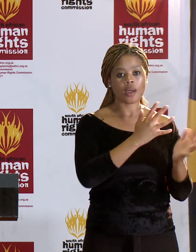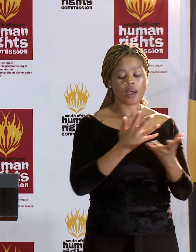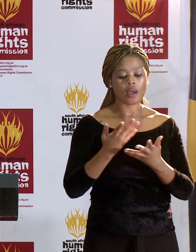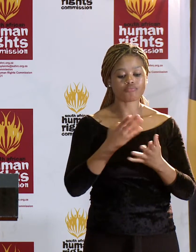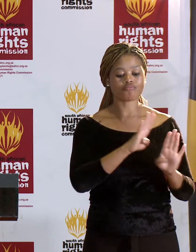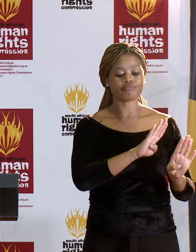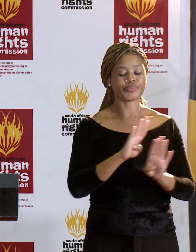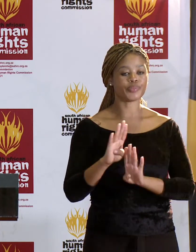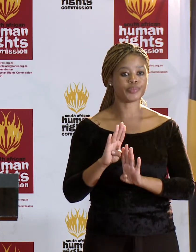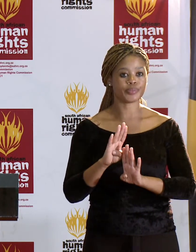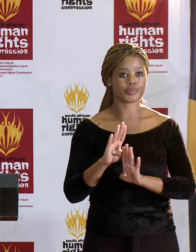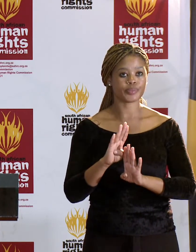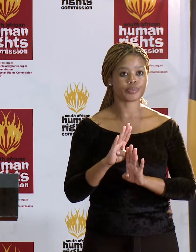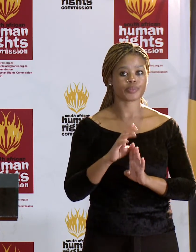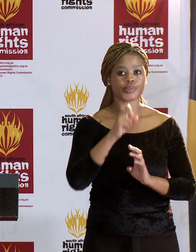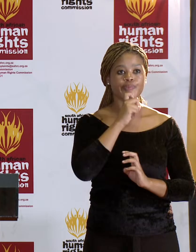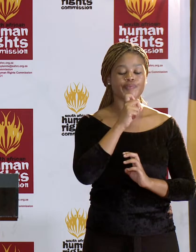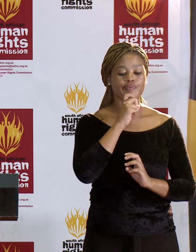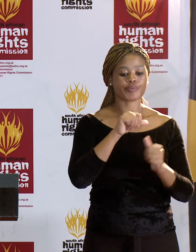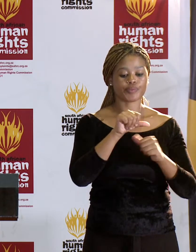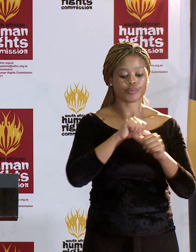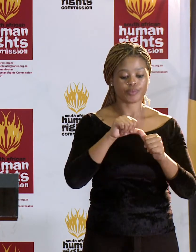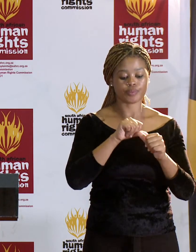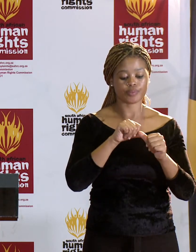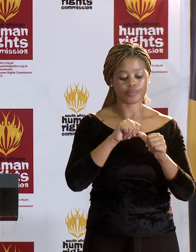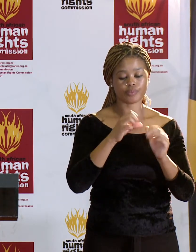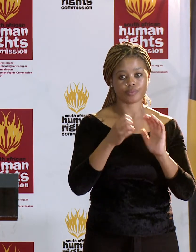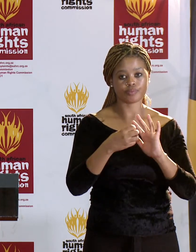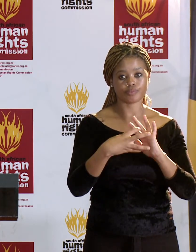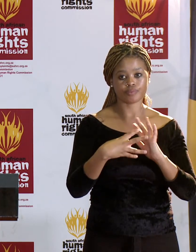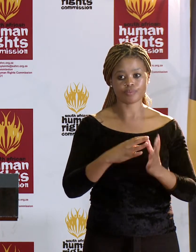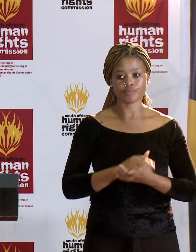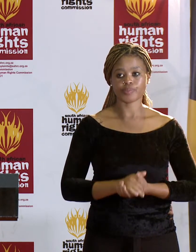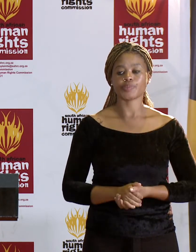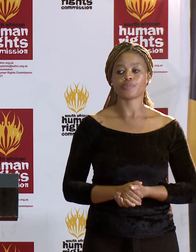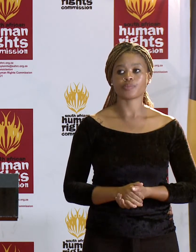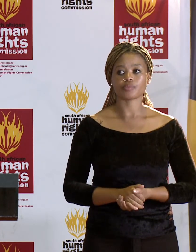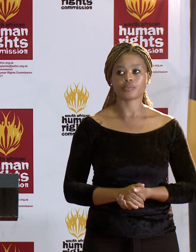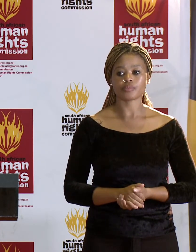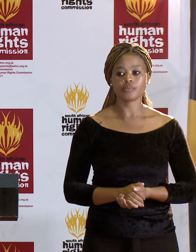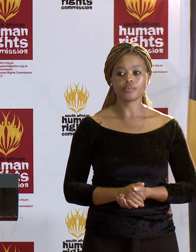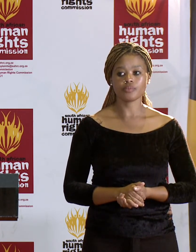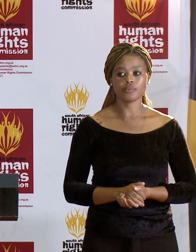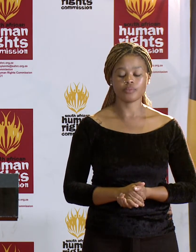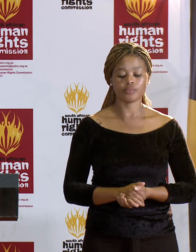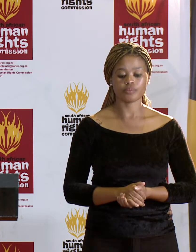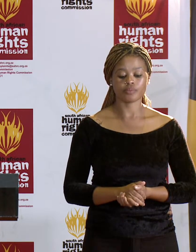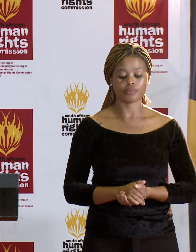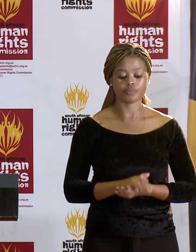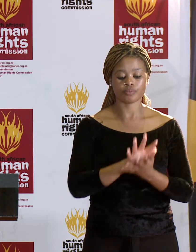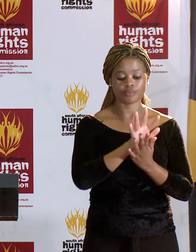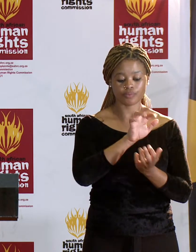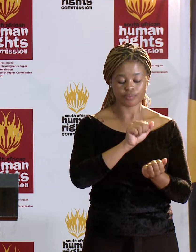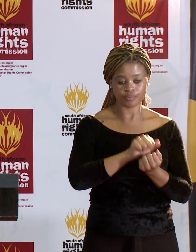behave using social media. In conclusion,